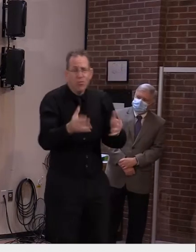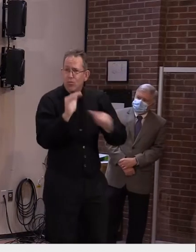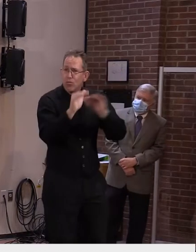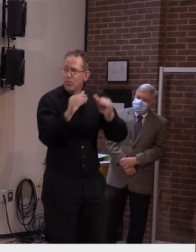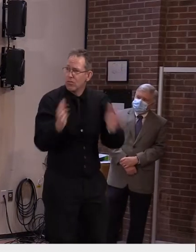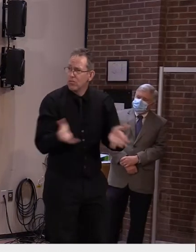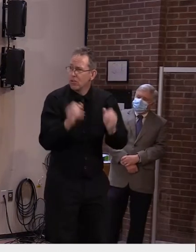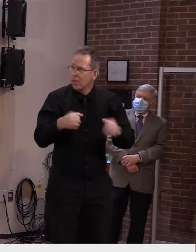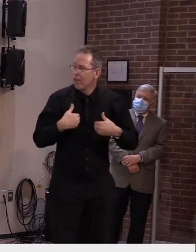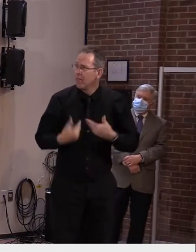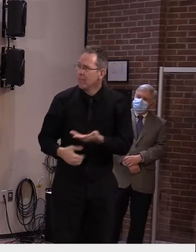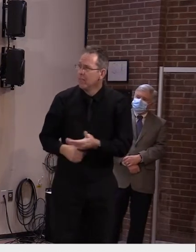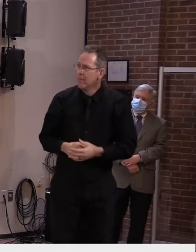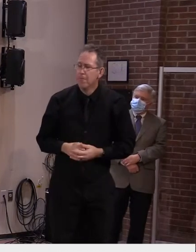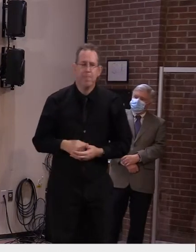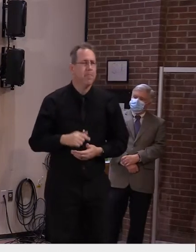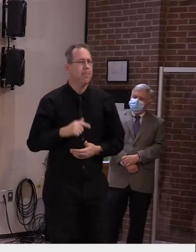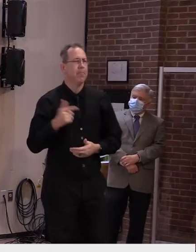Dr. Levine.